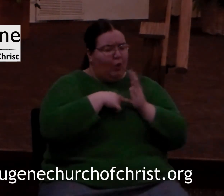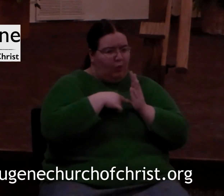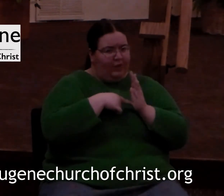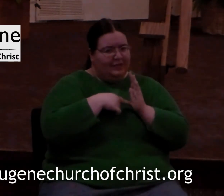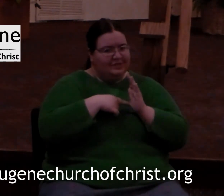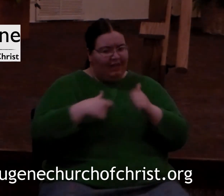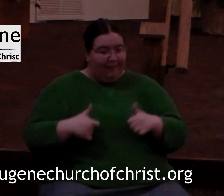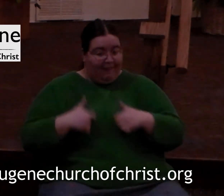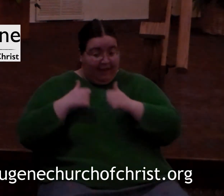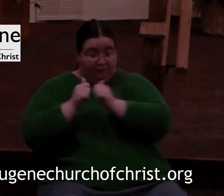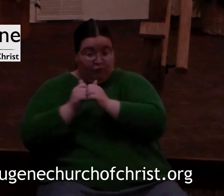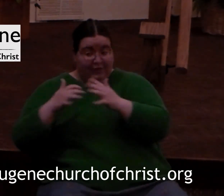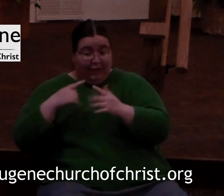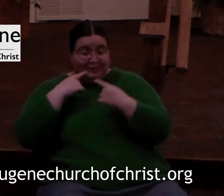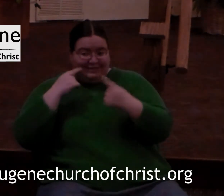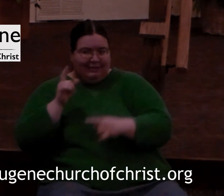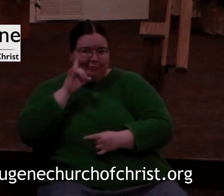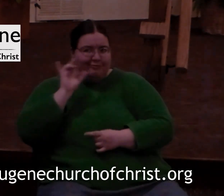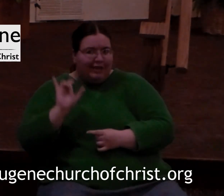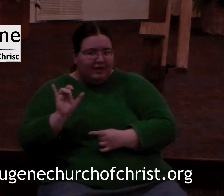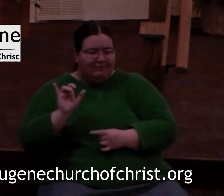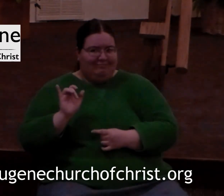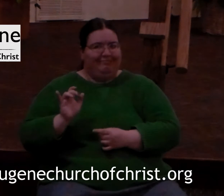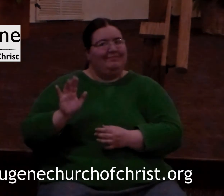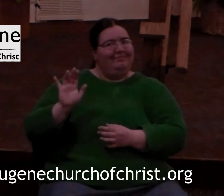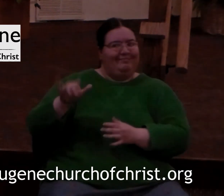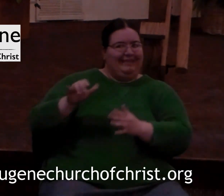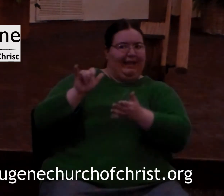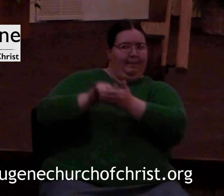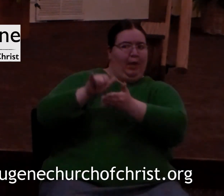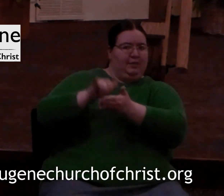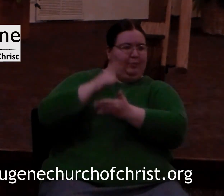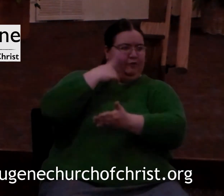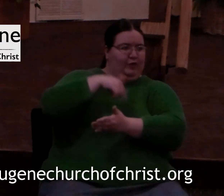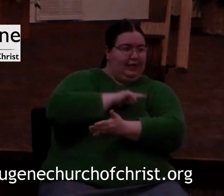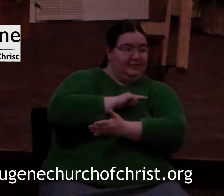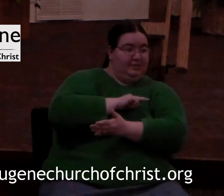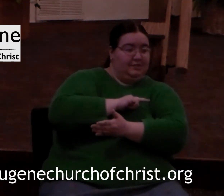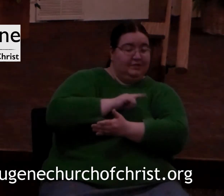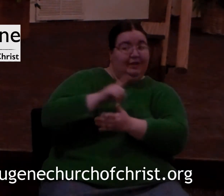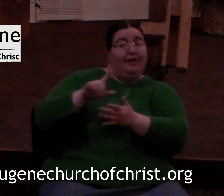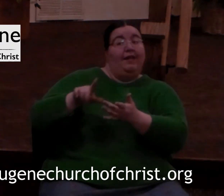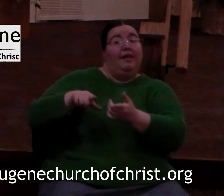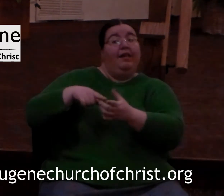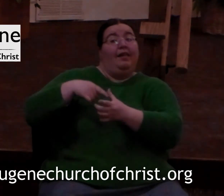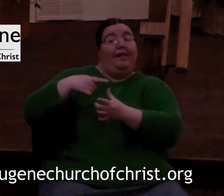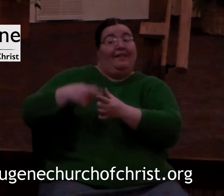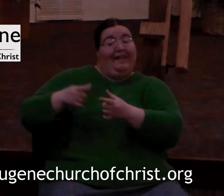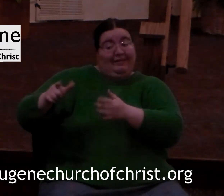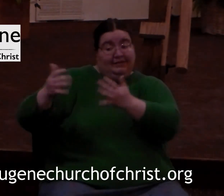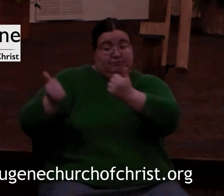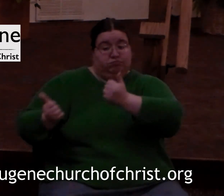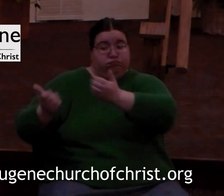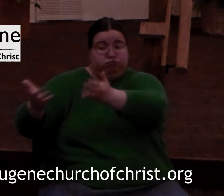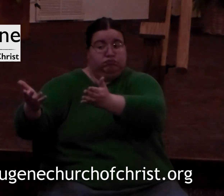reach. But to be a sacrifice that even with our sin, we can come back to him. And so this